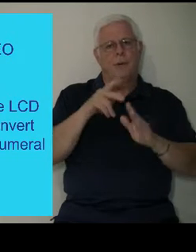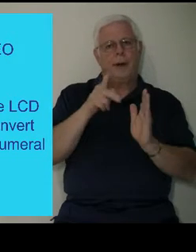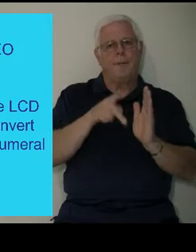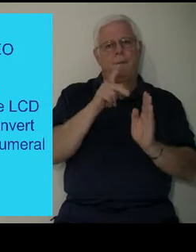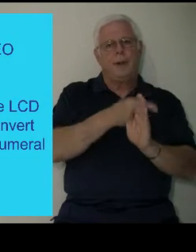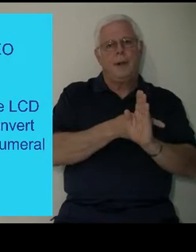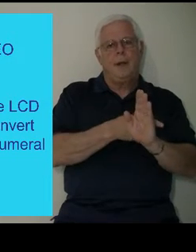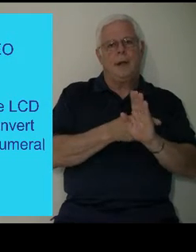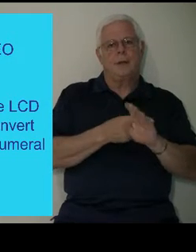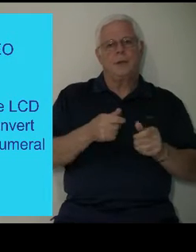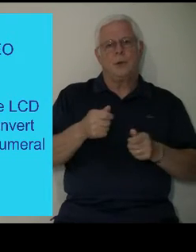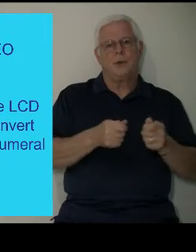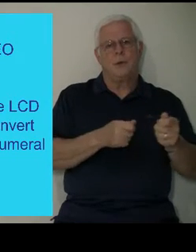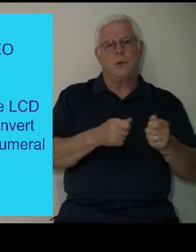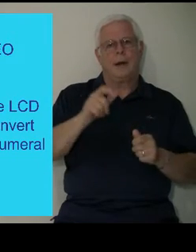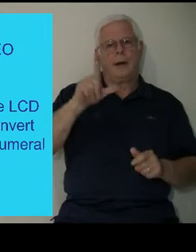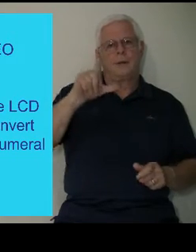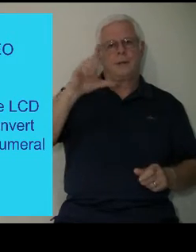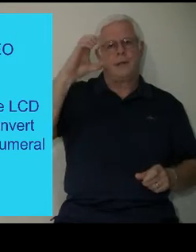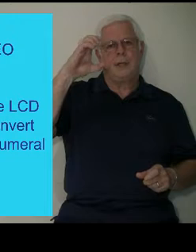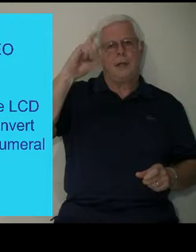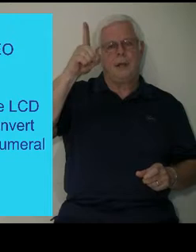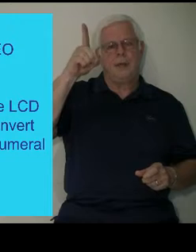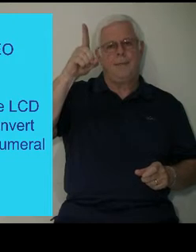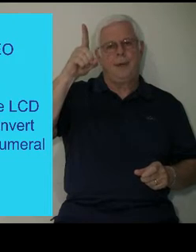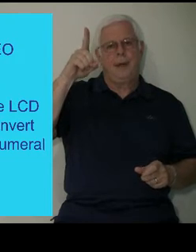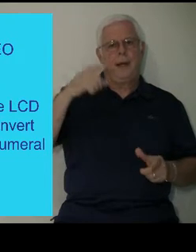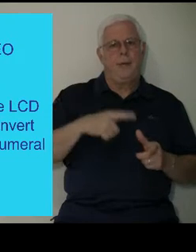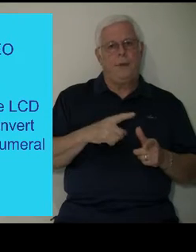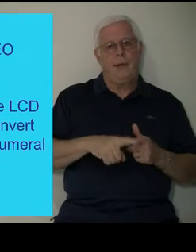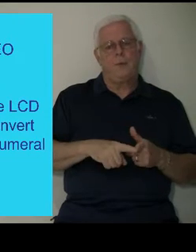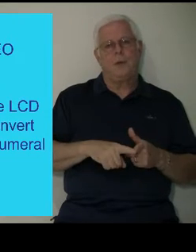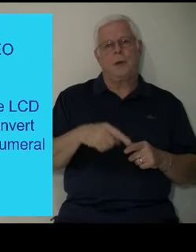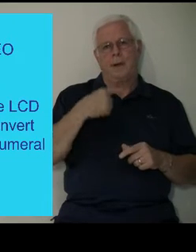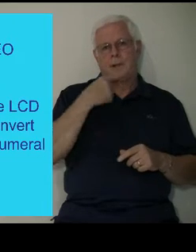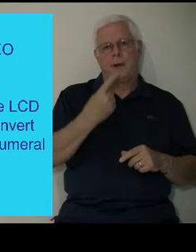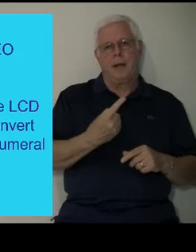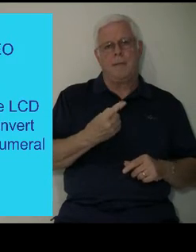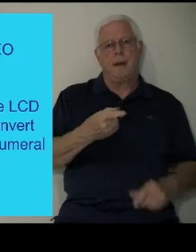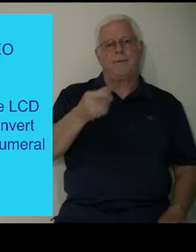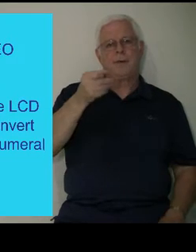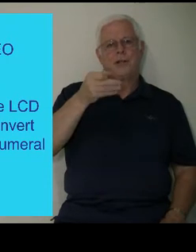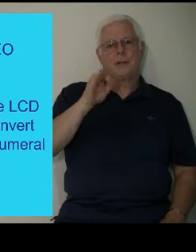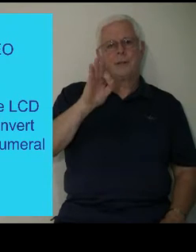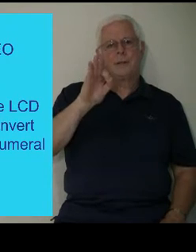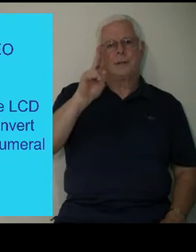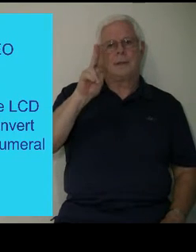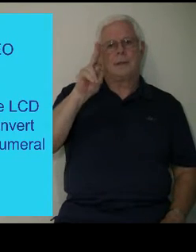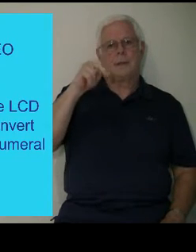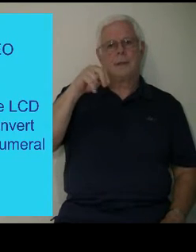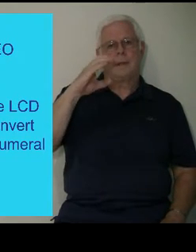subprogram to control our LCD. And then we're going to be talking about functions